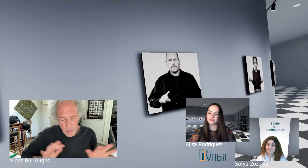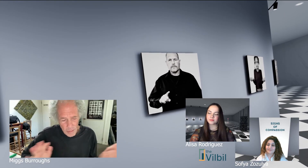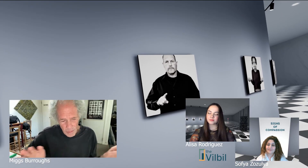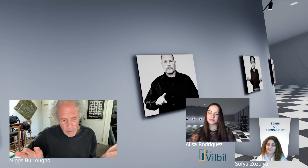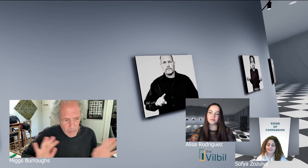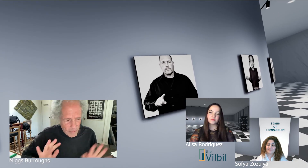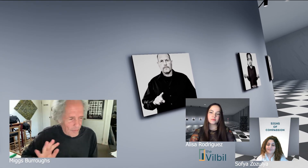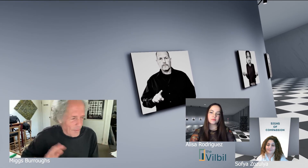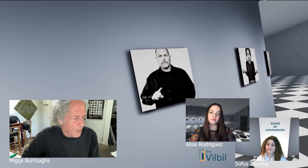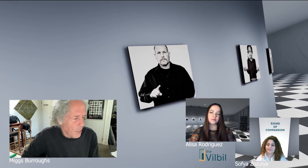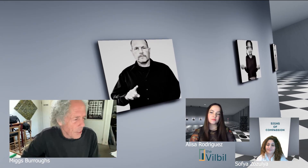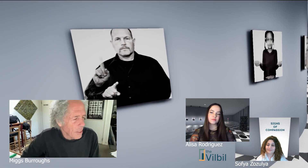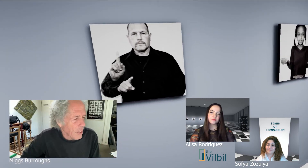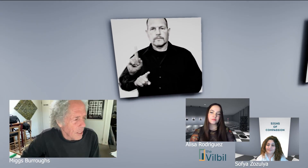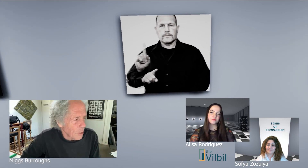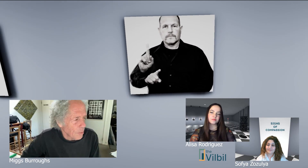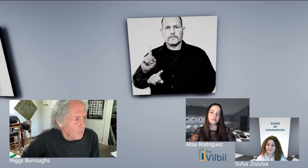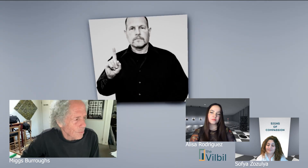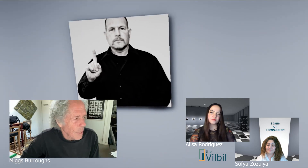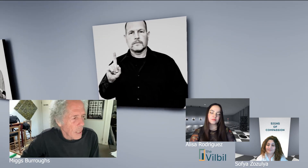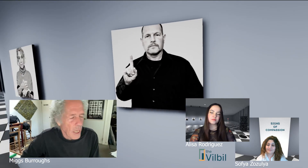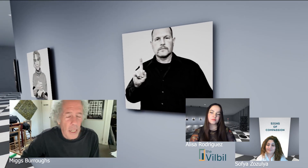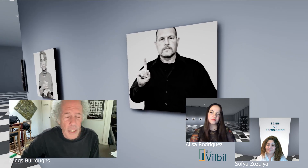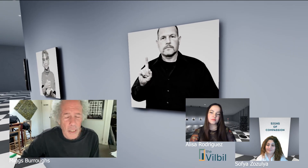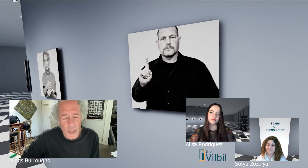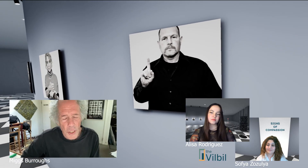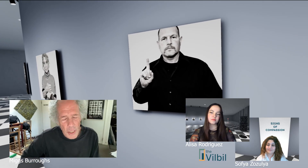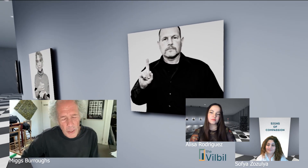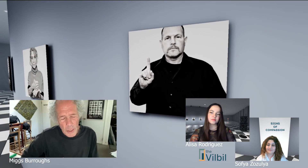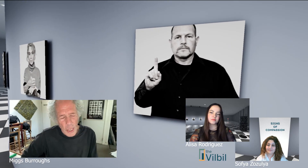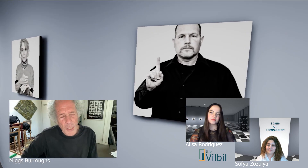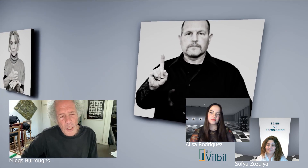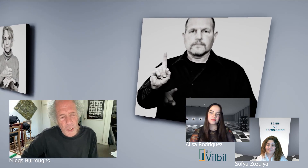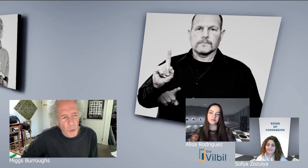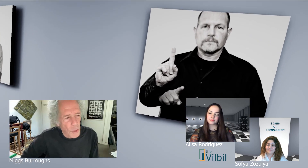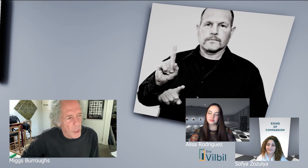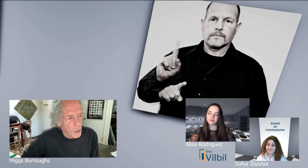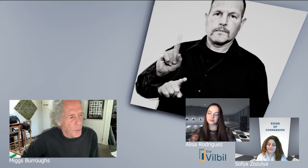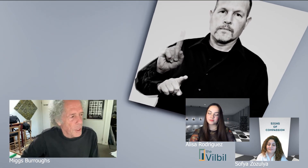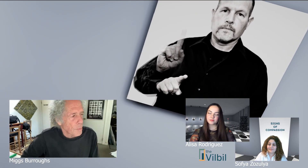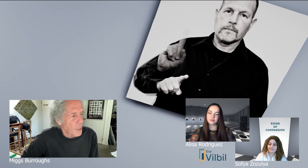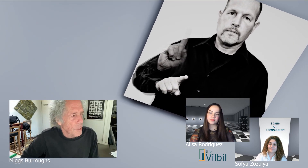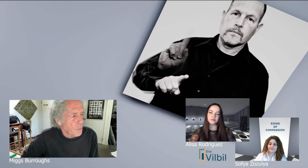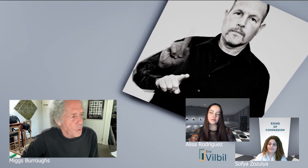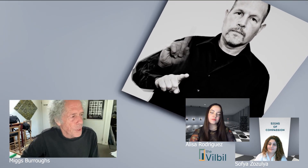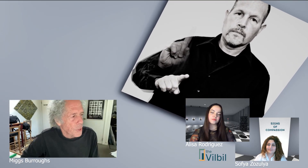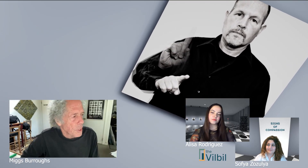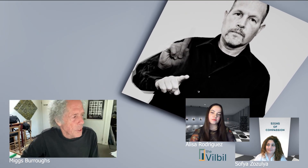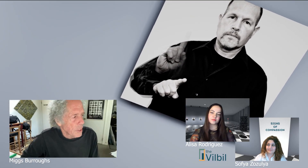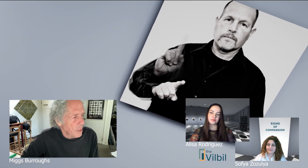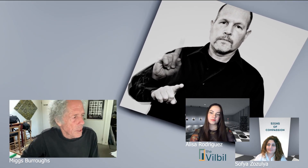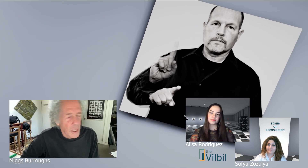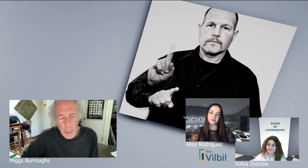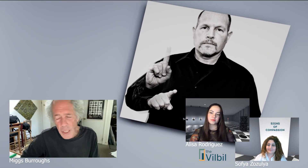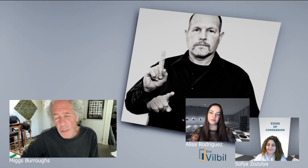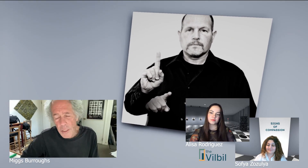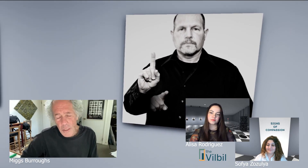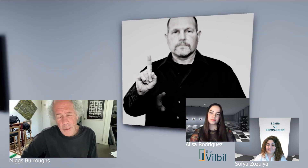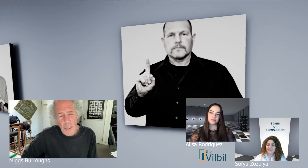and nothing. As a 19-year-old, I spent a month in prison in England.